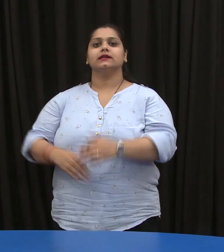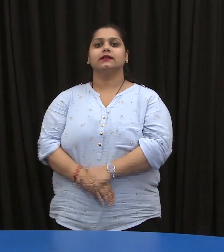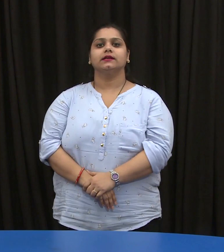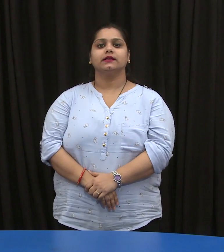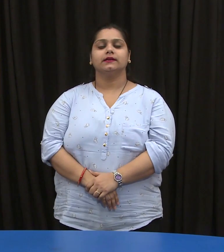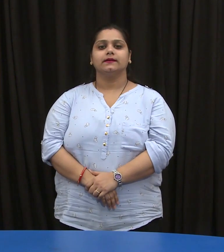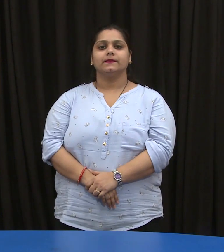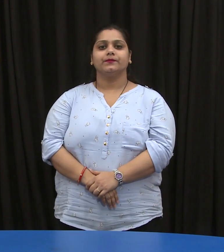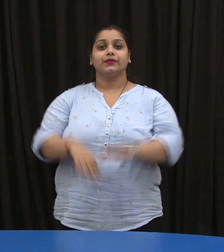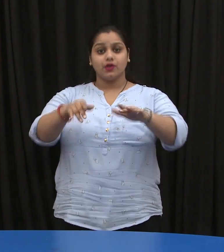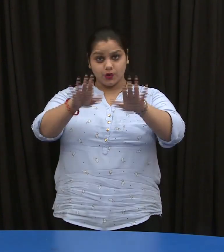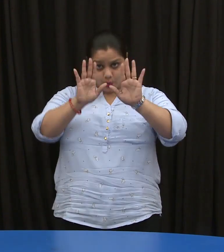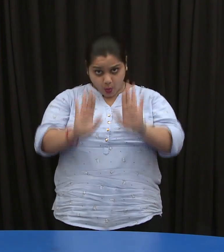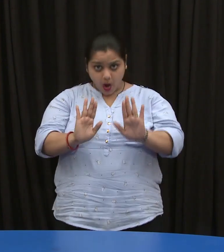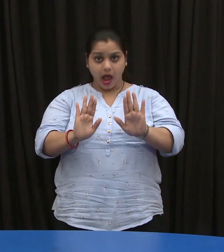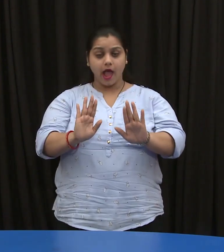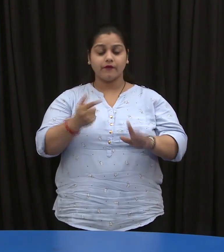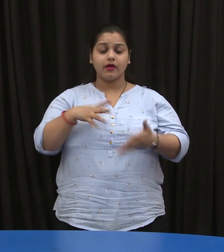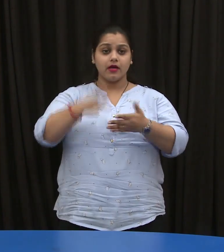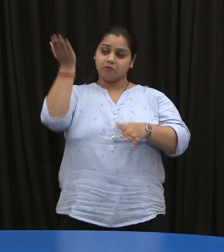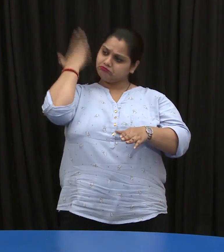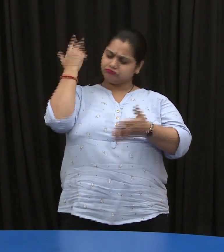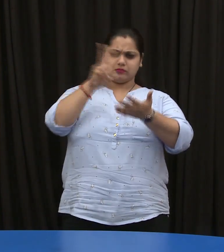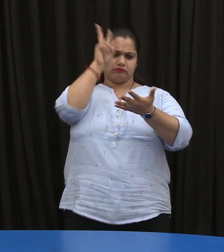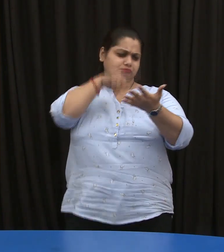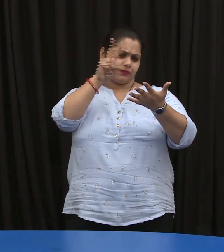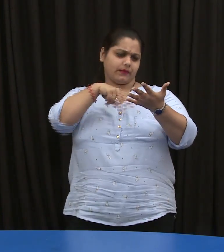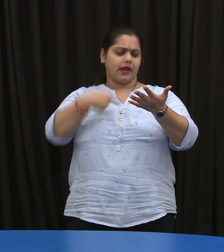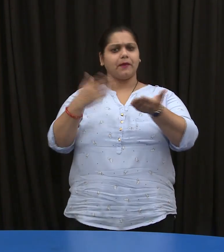that you have read in the past.